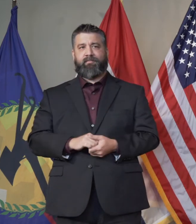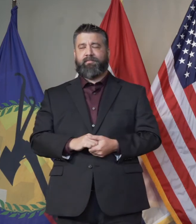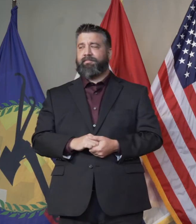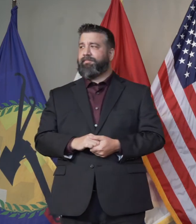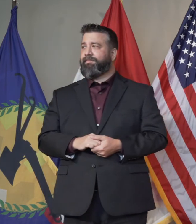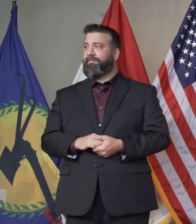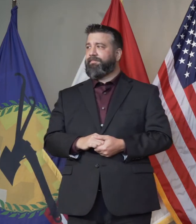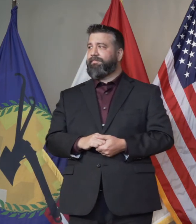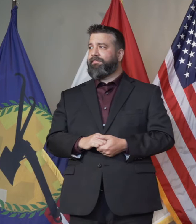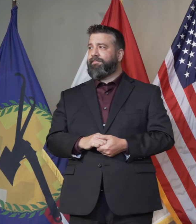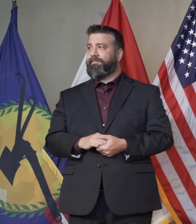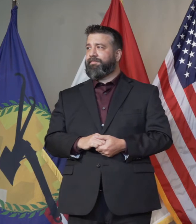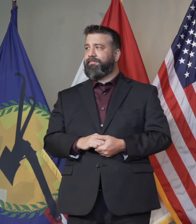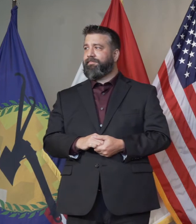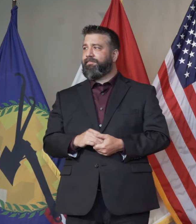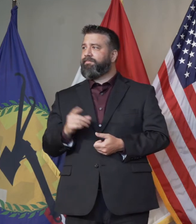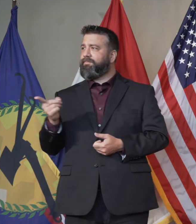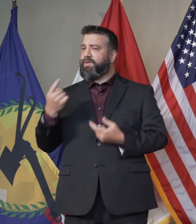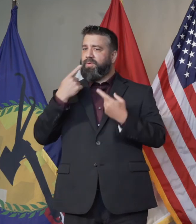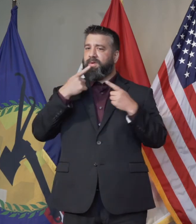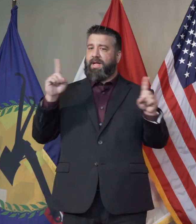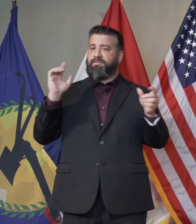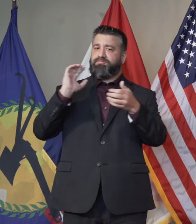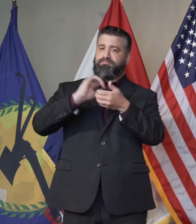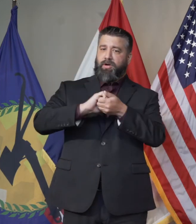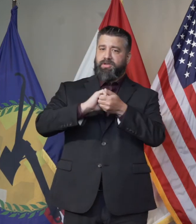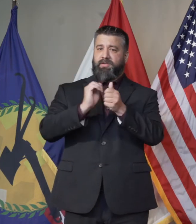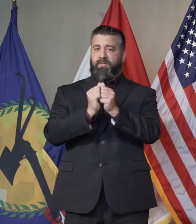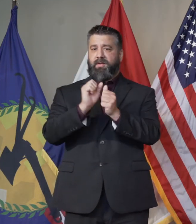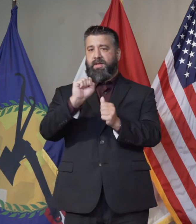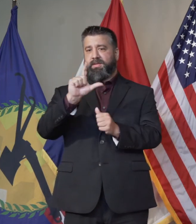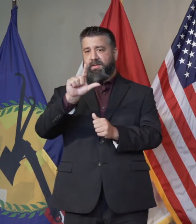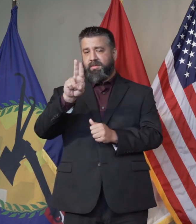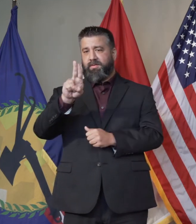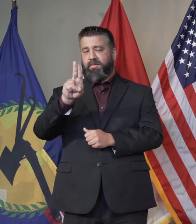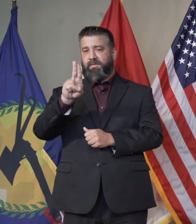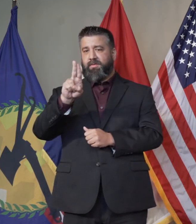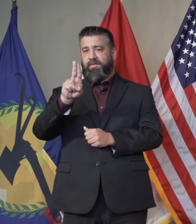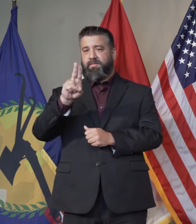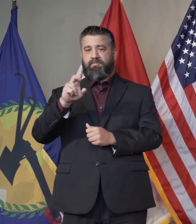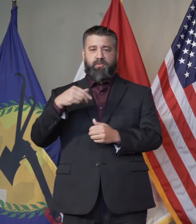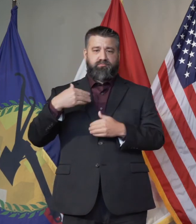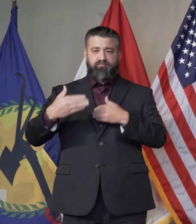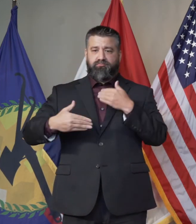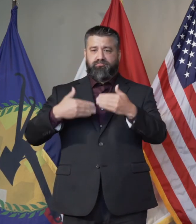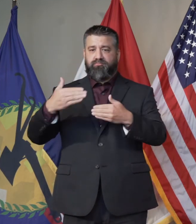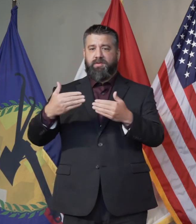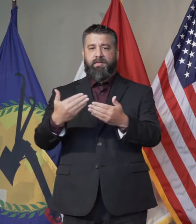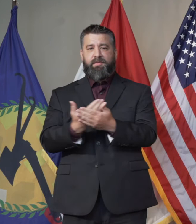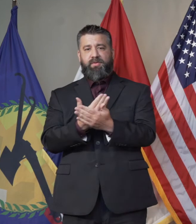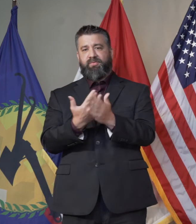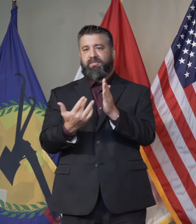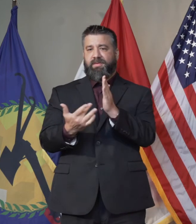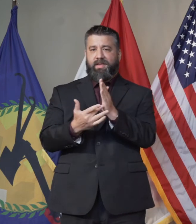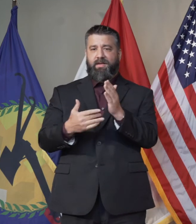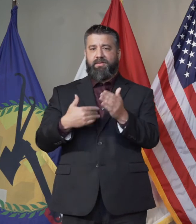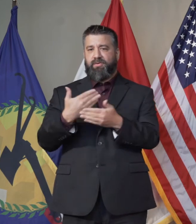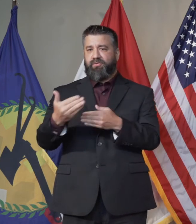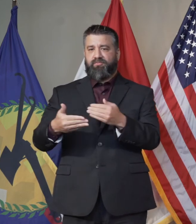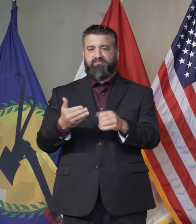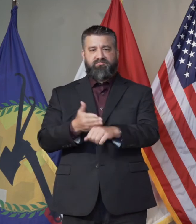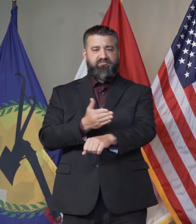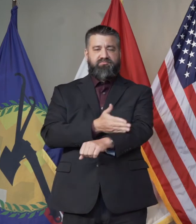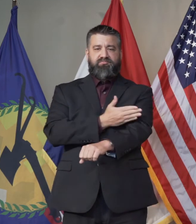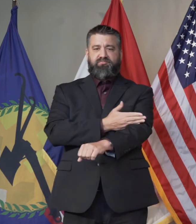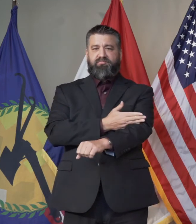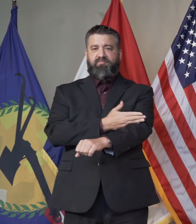You guys announced the partnership with SLU. Yeah. You're working toward some new advances as we continue to tackle this